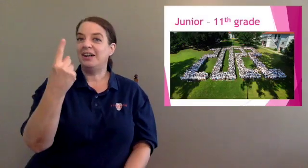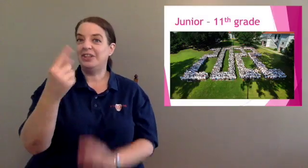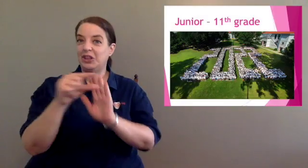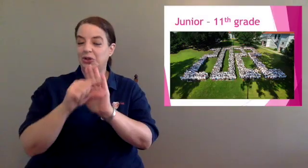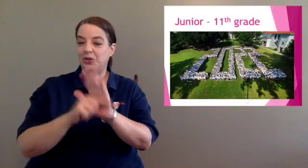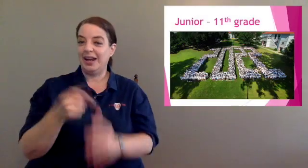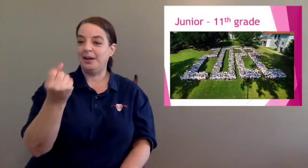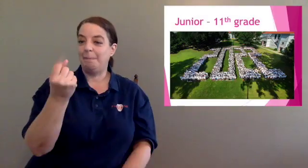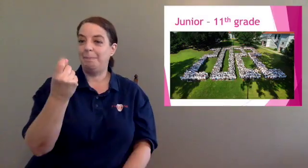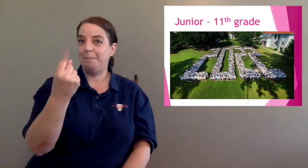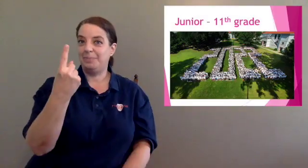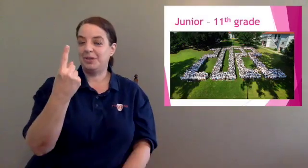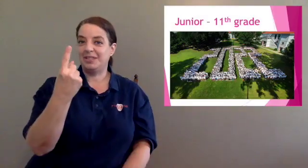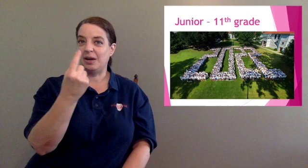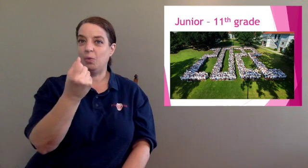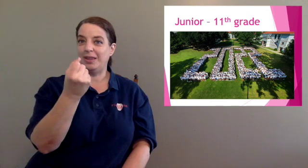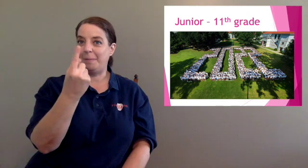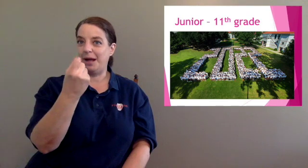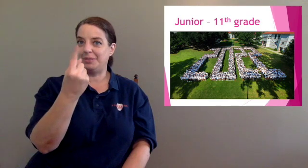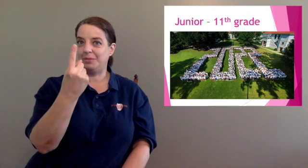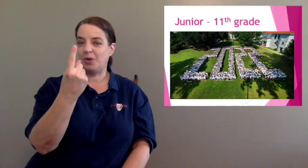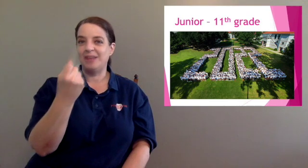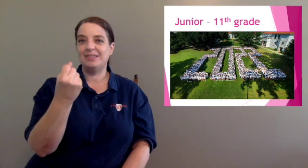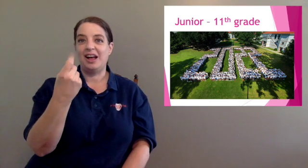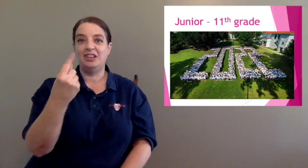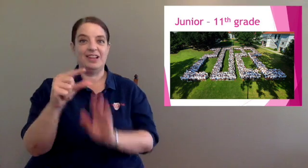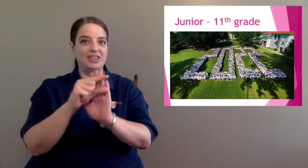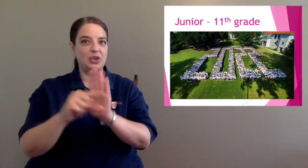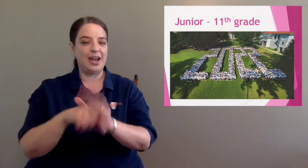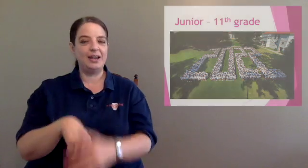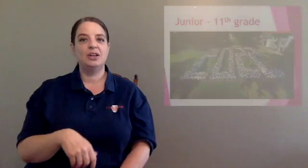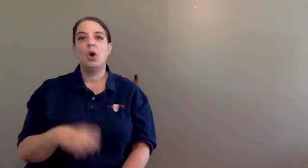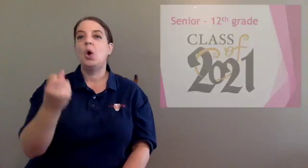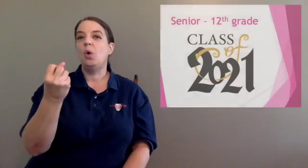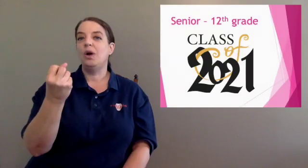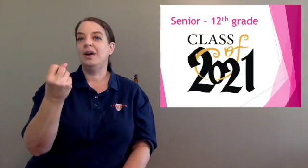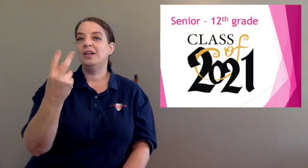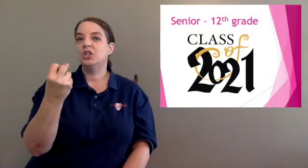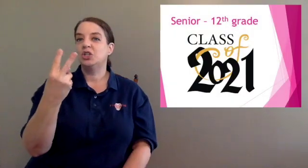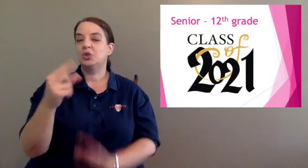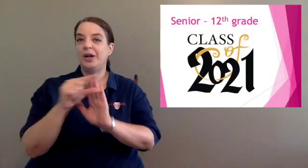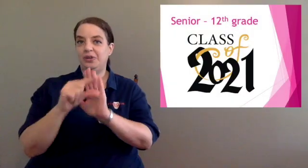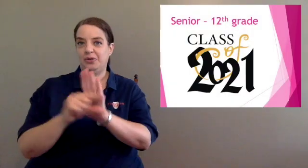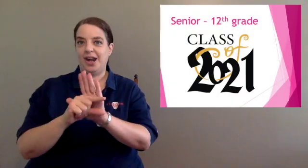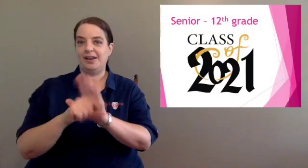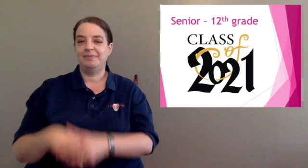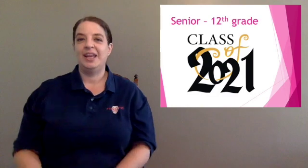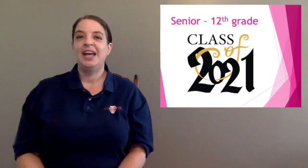11th grade. So it's that one that pops up twice, 11th grade, or 12th grade. Now